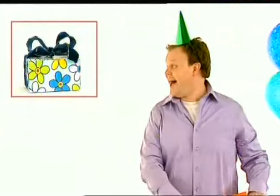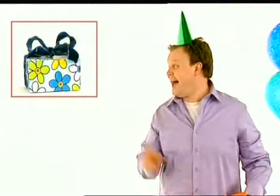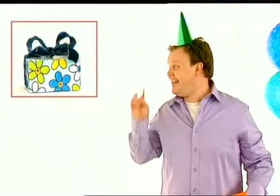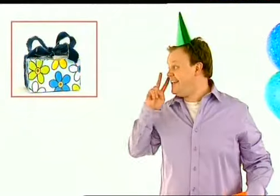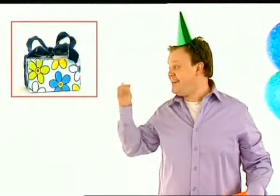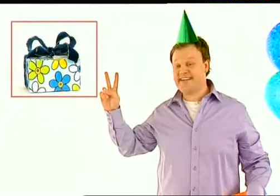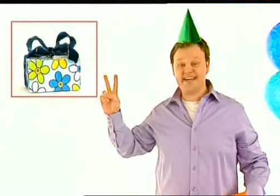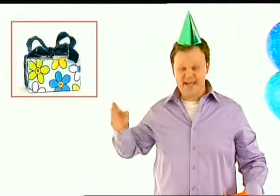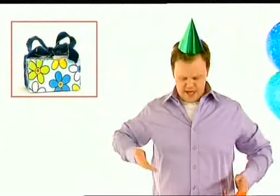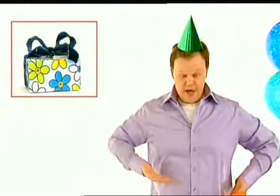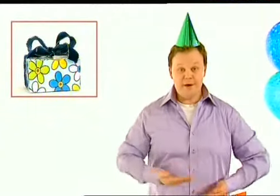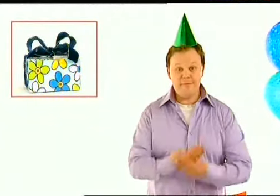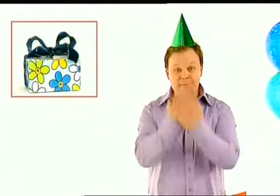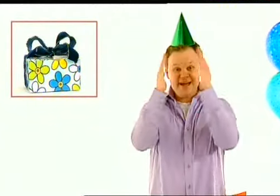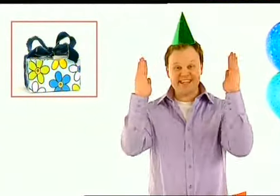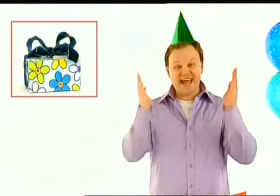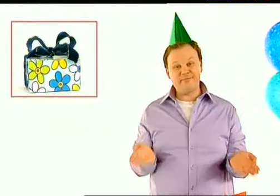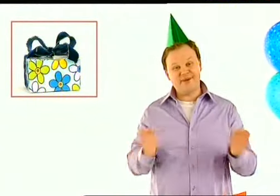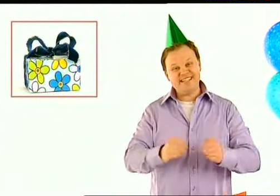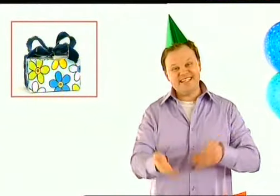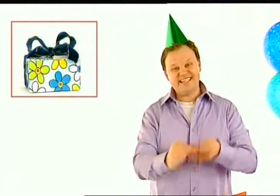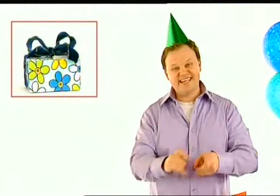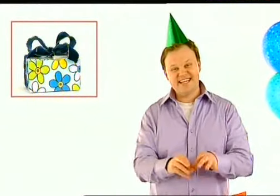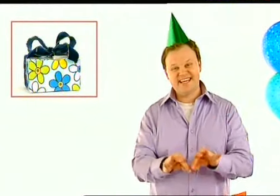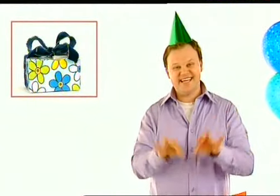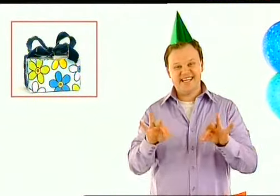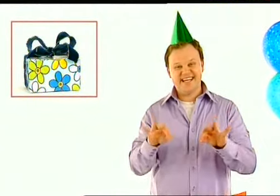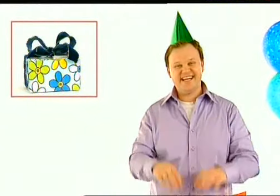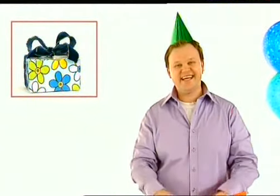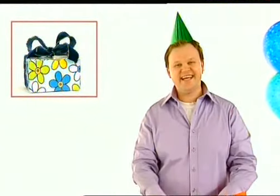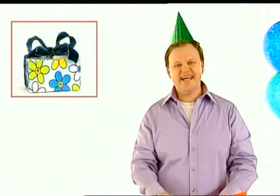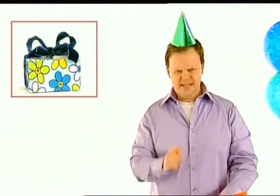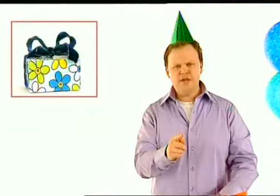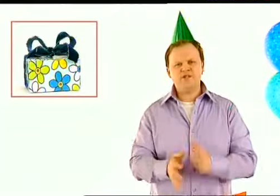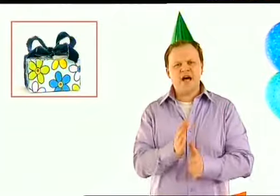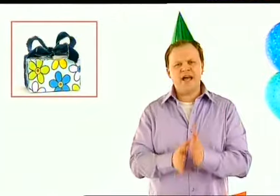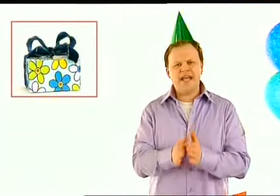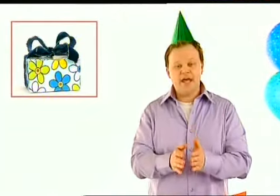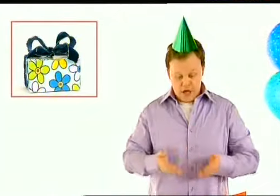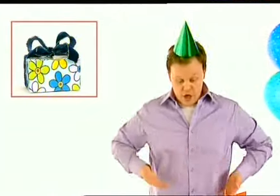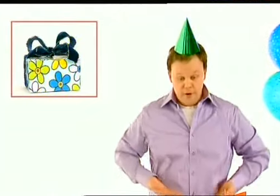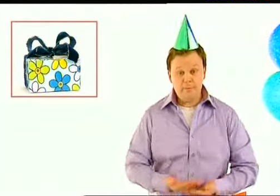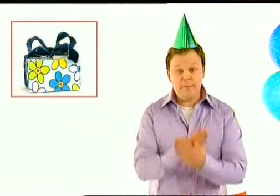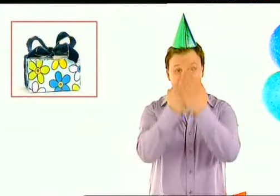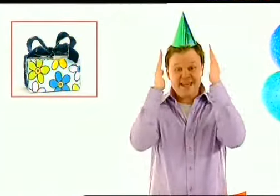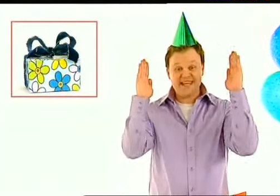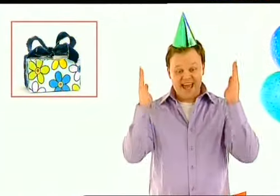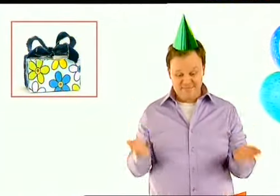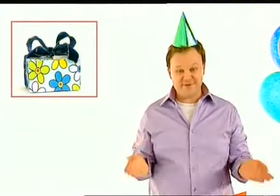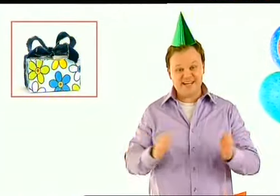Ah, look. Birthday present. You sign birthday